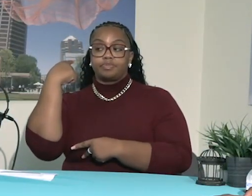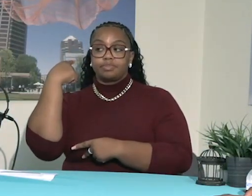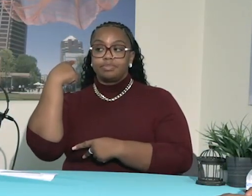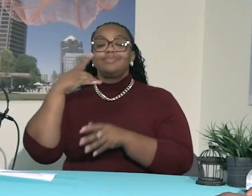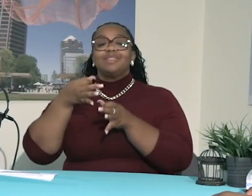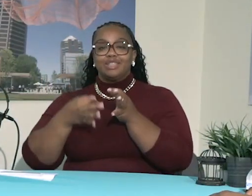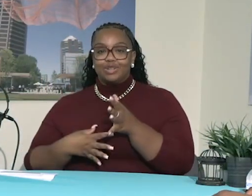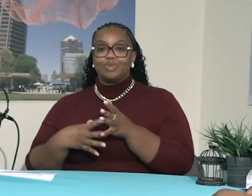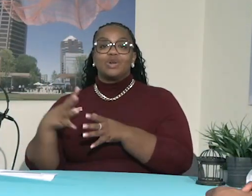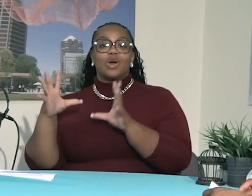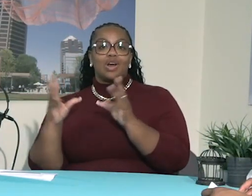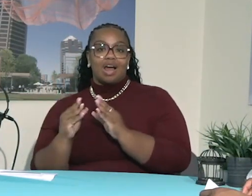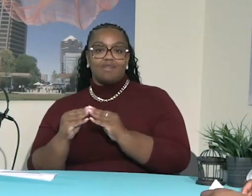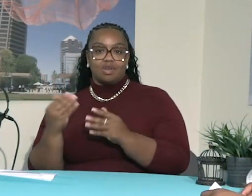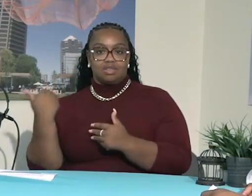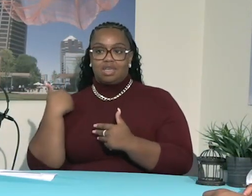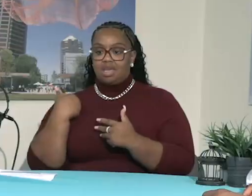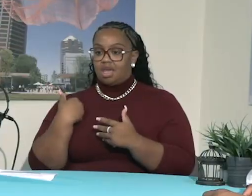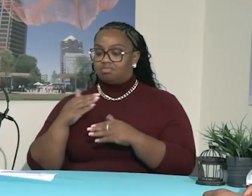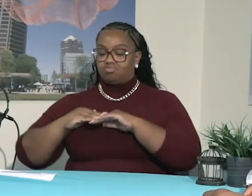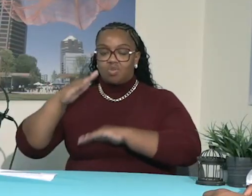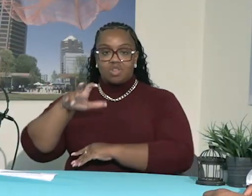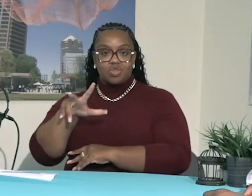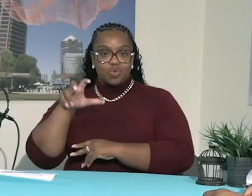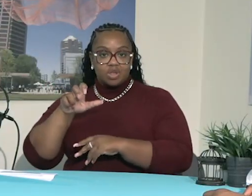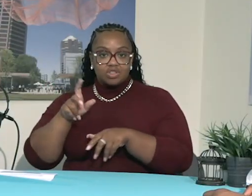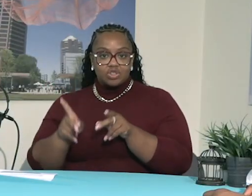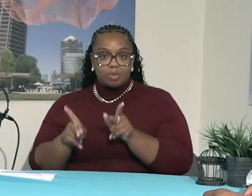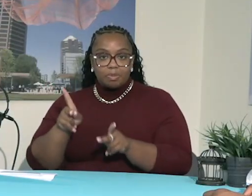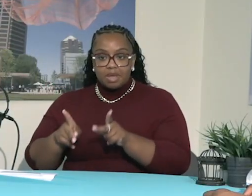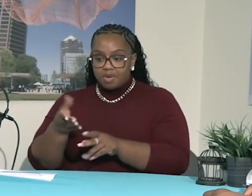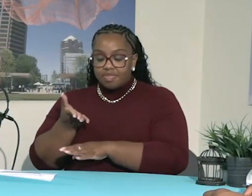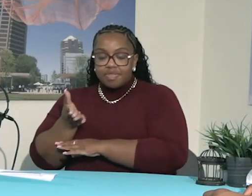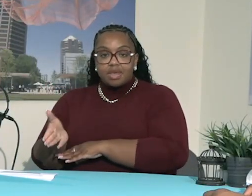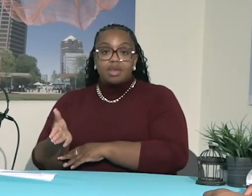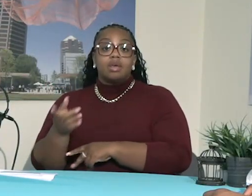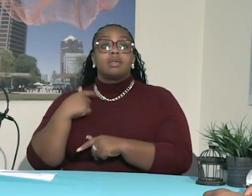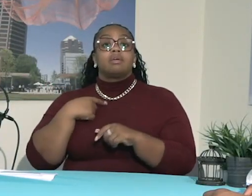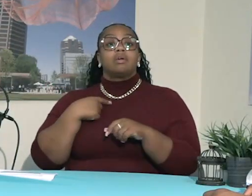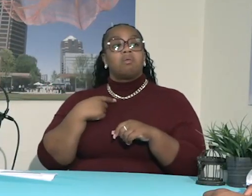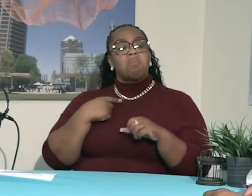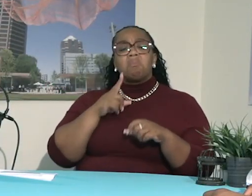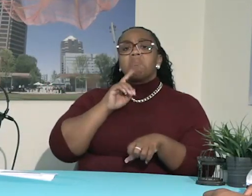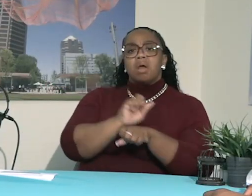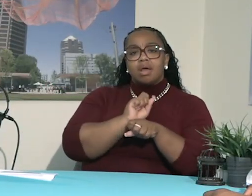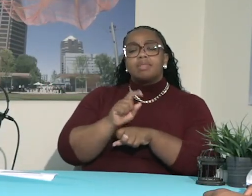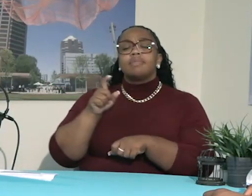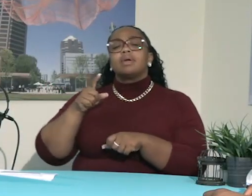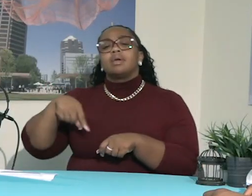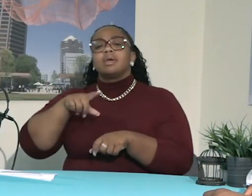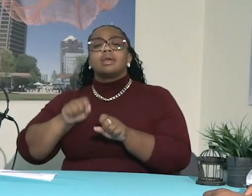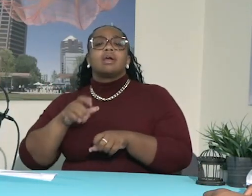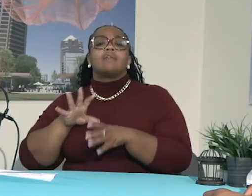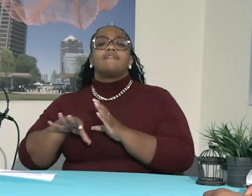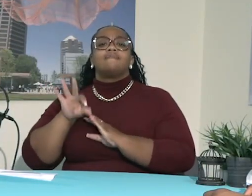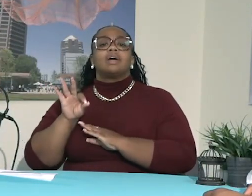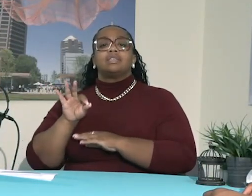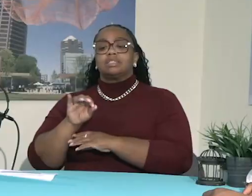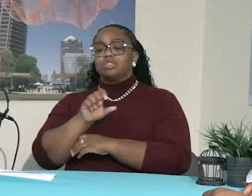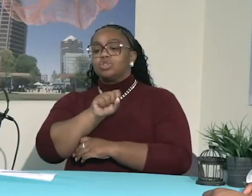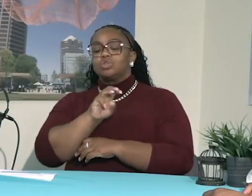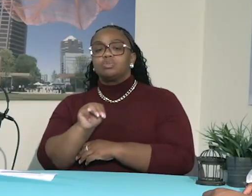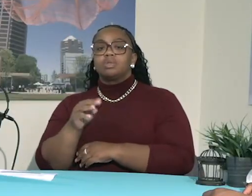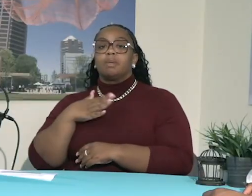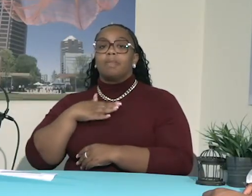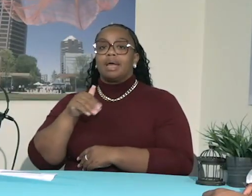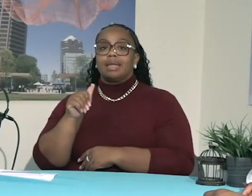you posted. Okay, yeah. Absolutely. But yeah, they can find us on social media under MyASL Teacher Rocks or Inclusive Scan, whichever one they want to follow.